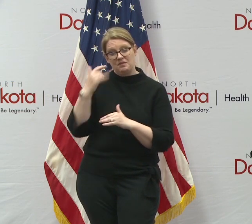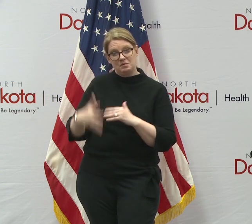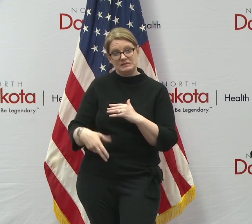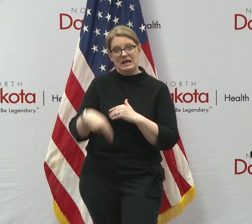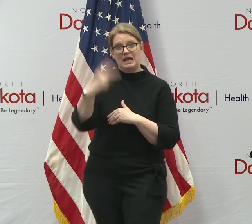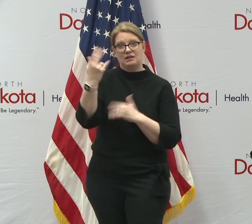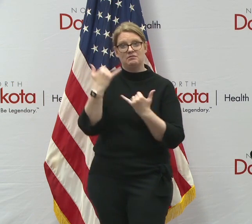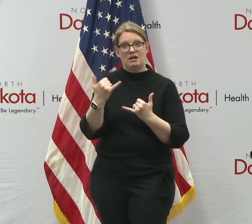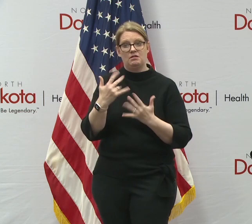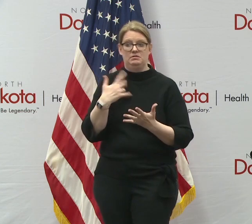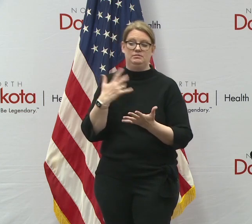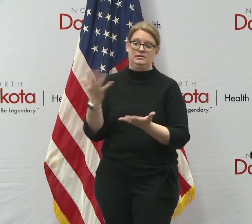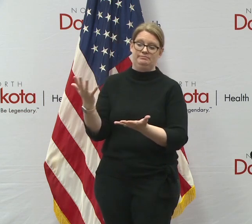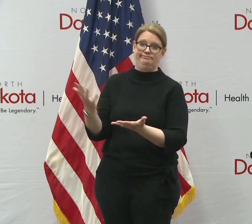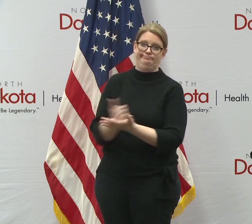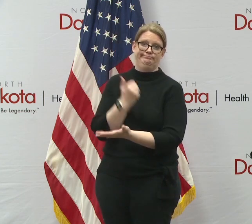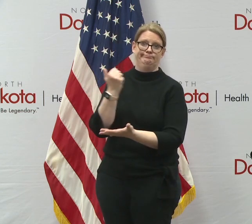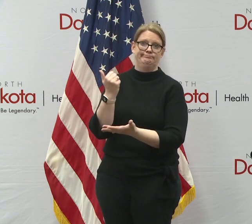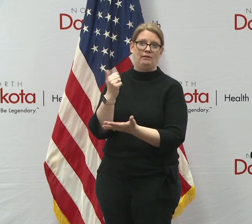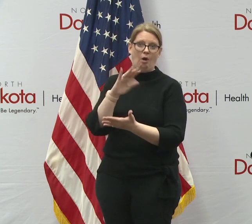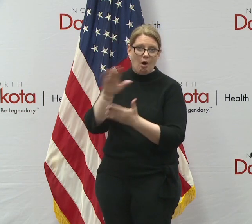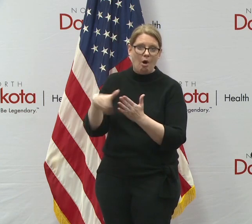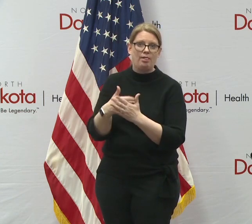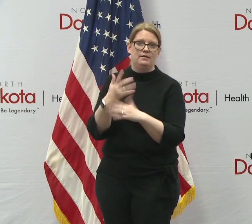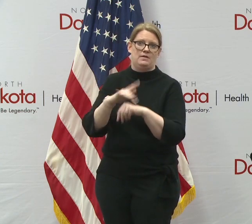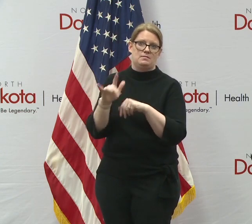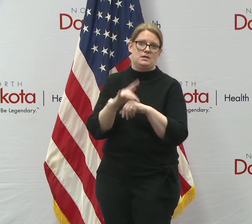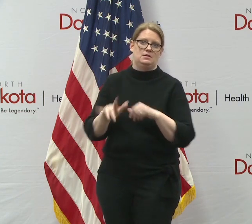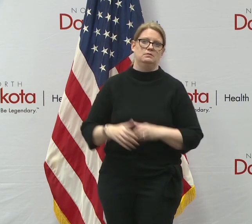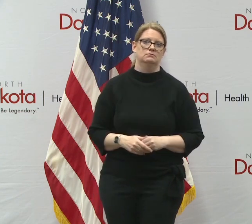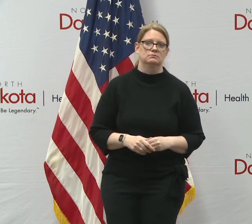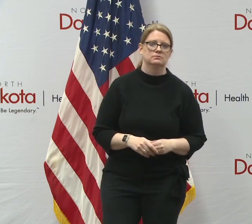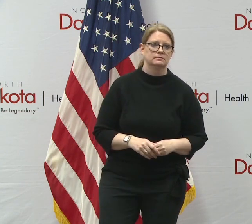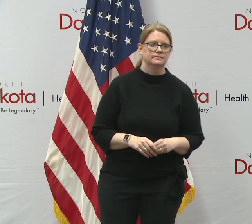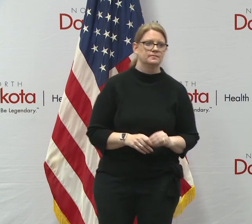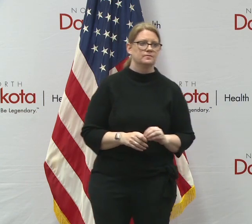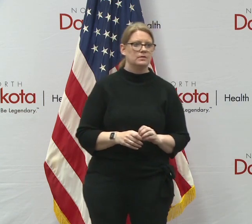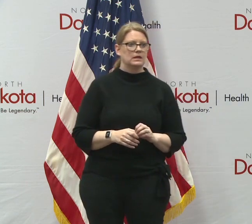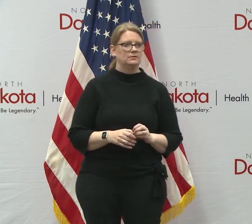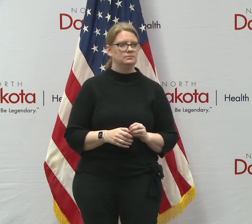be recommending using all the availability that's there.